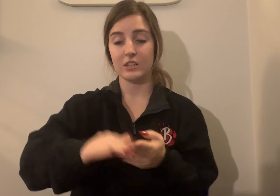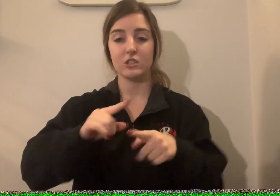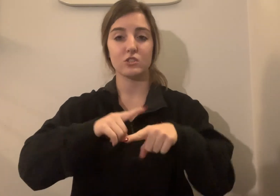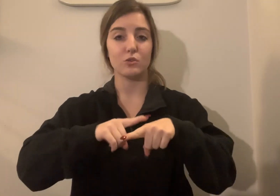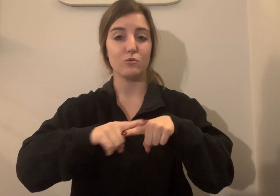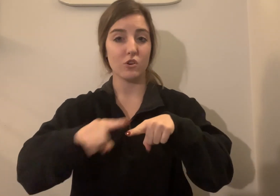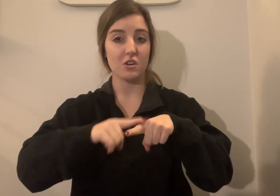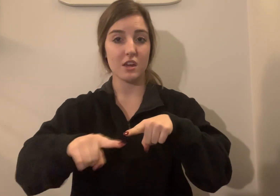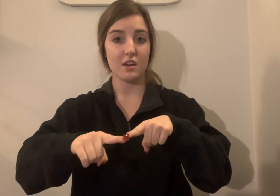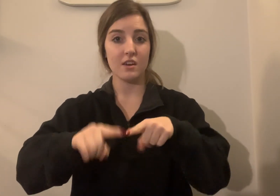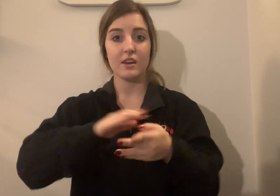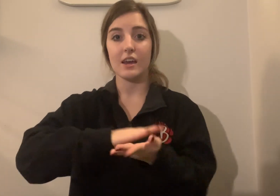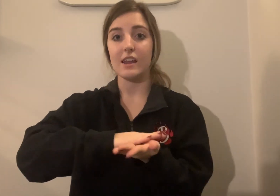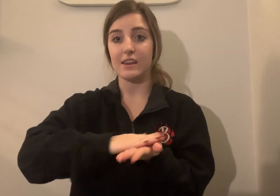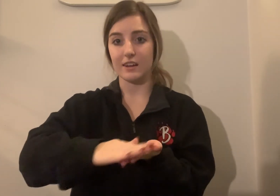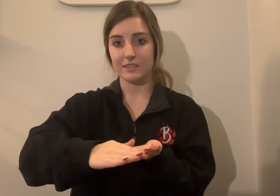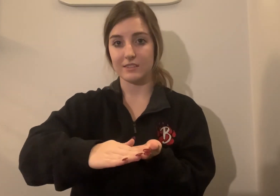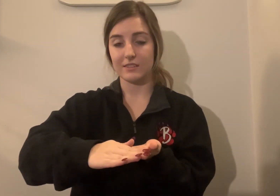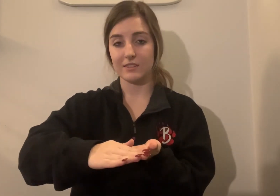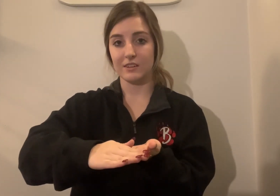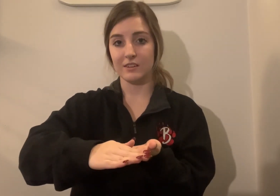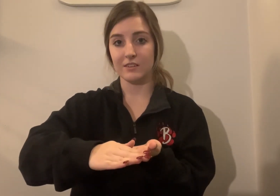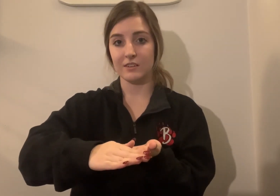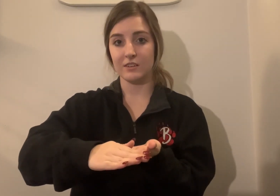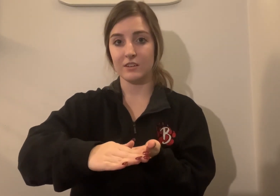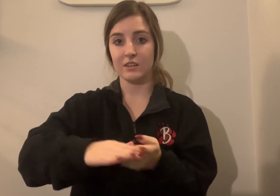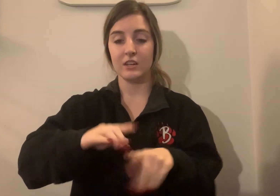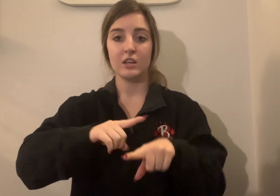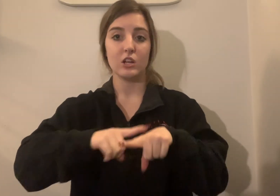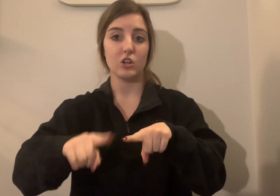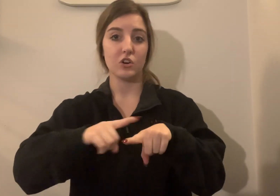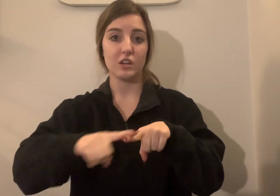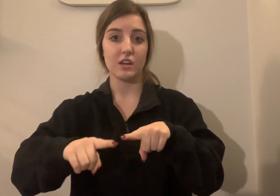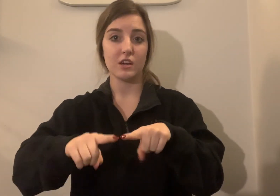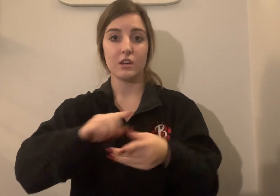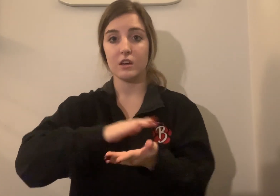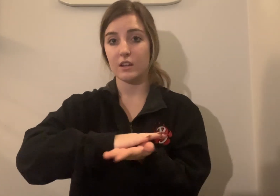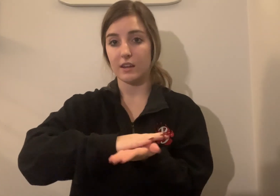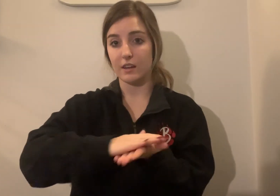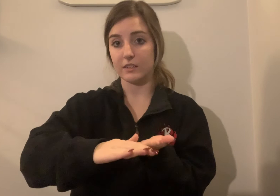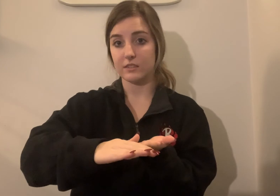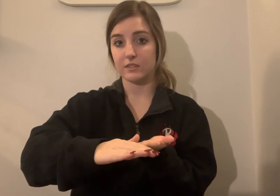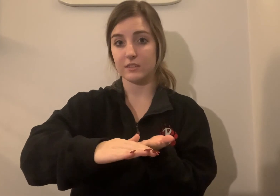So naughty, nice. Naughty, nice.